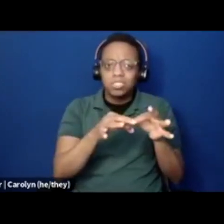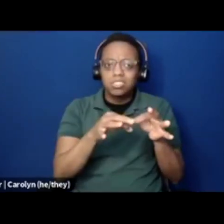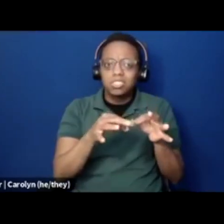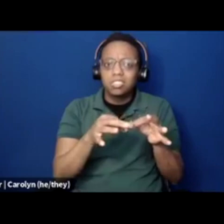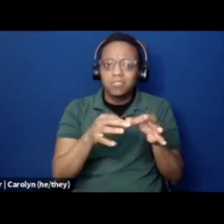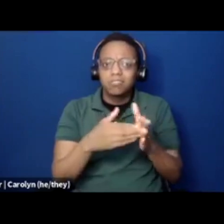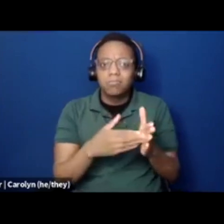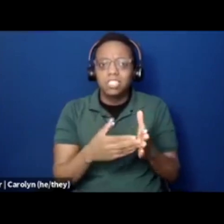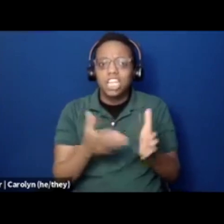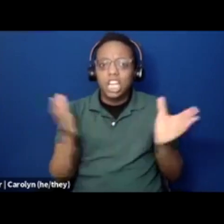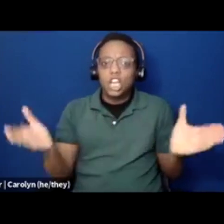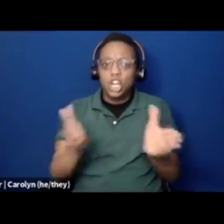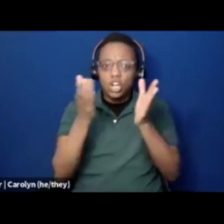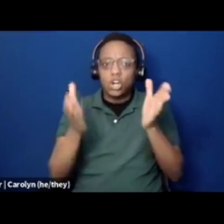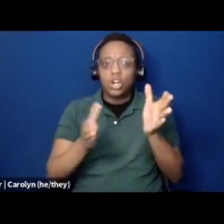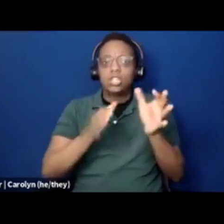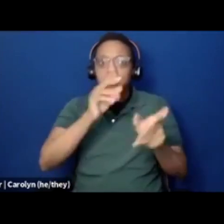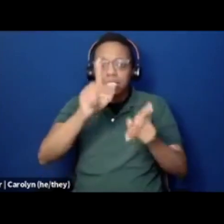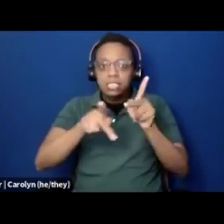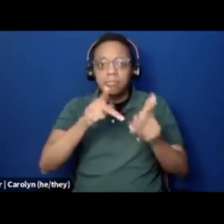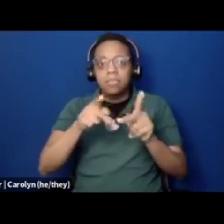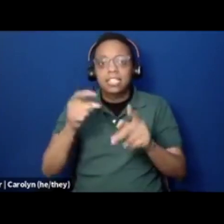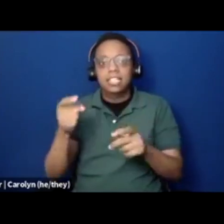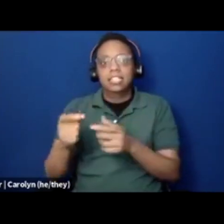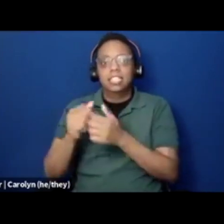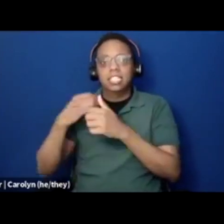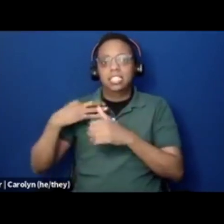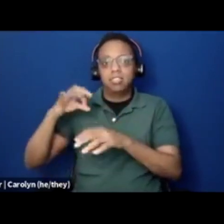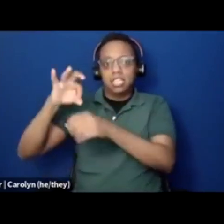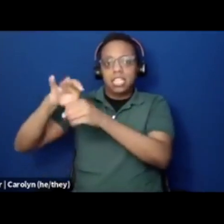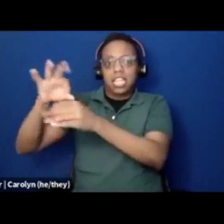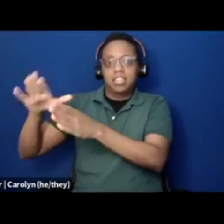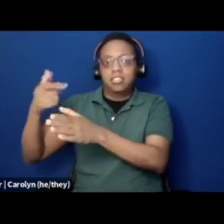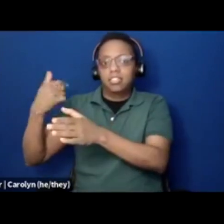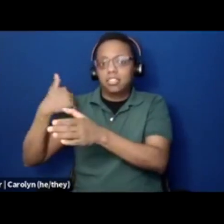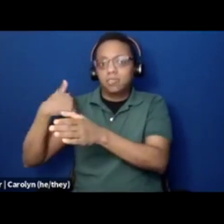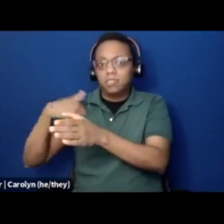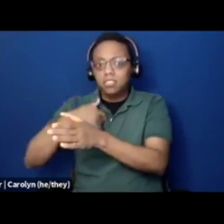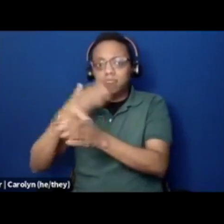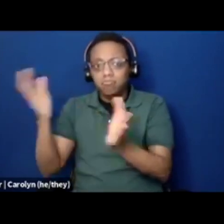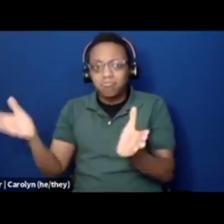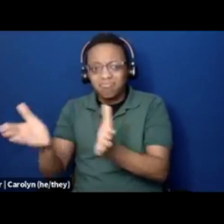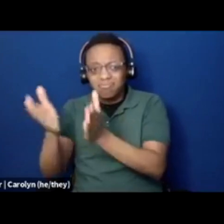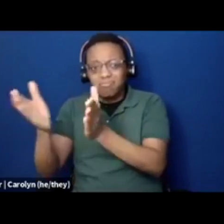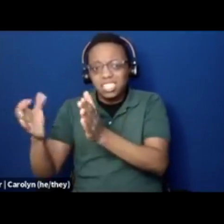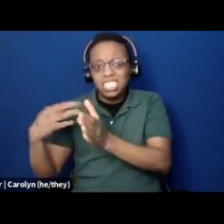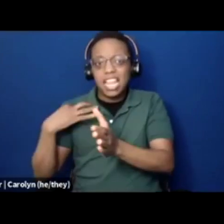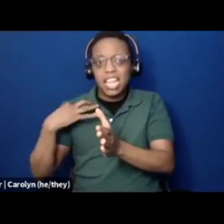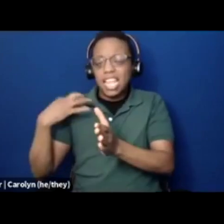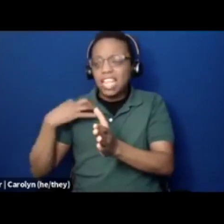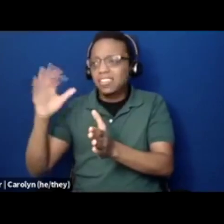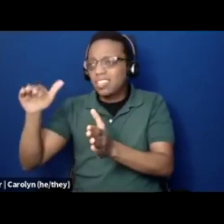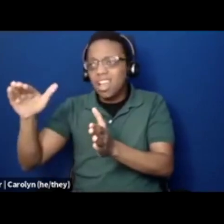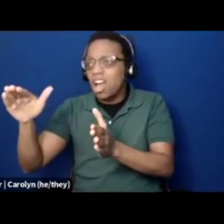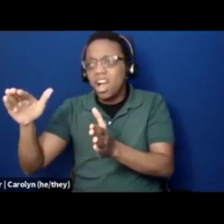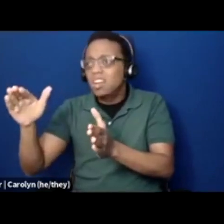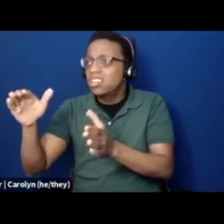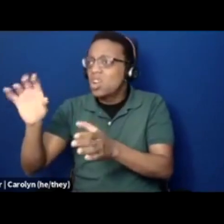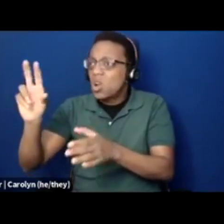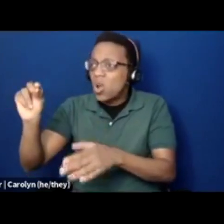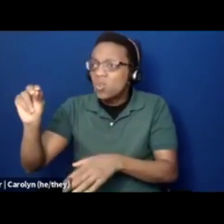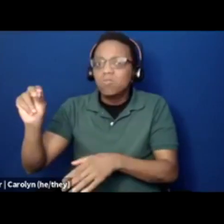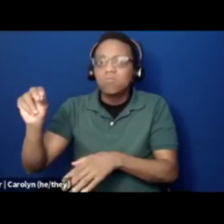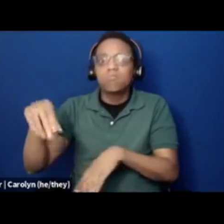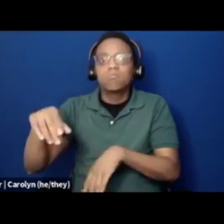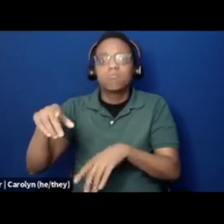to be backing these candidates as well when they are pushing these. And there are candidates in Pennsylvania that are pushing